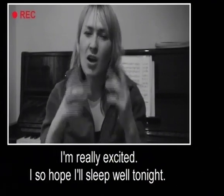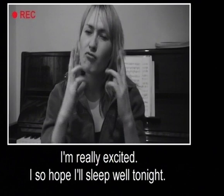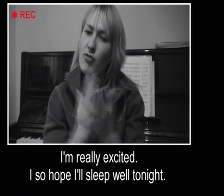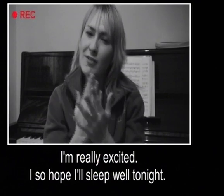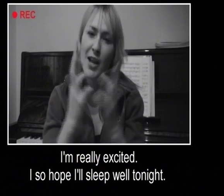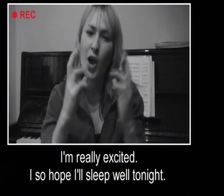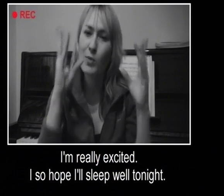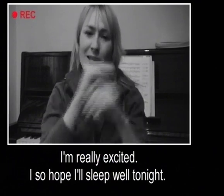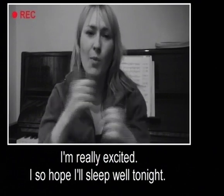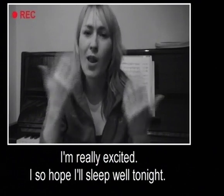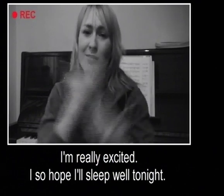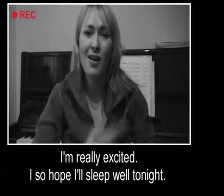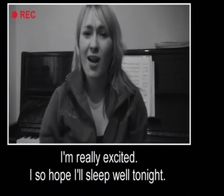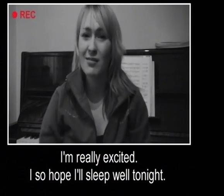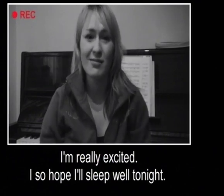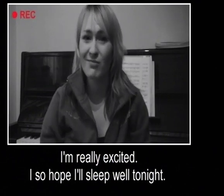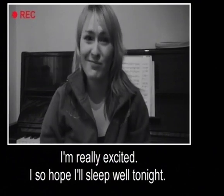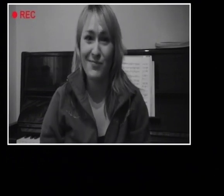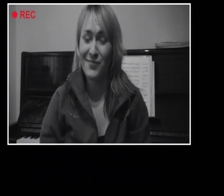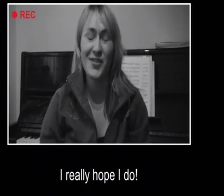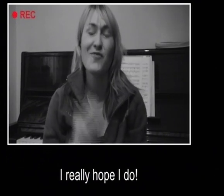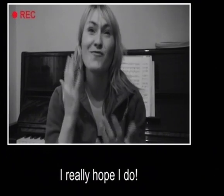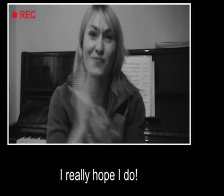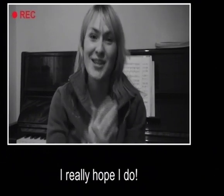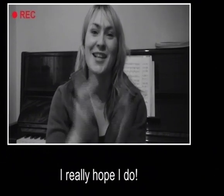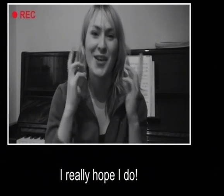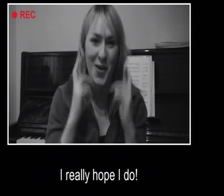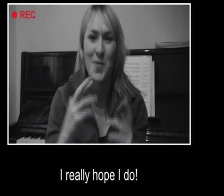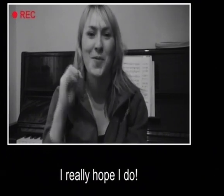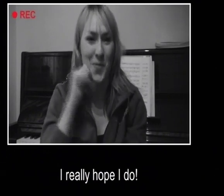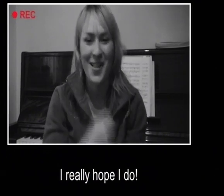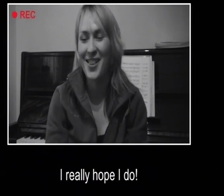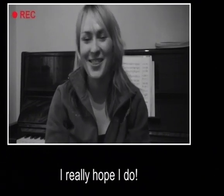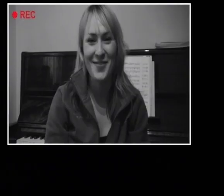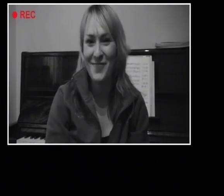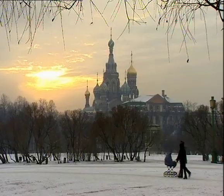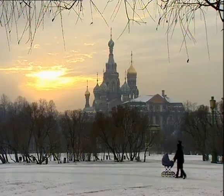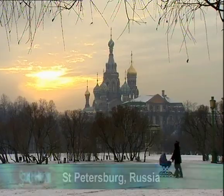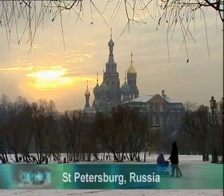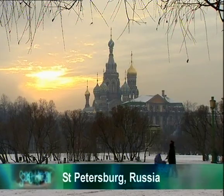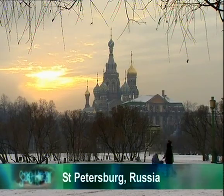really excited. I so hope I sleep well tonight. I really hope I do.